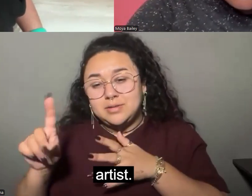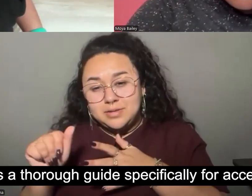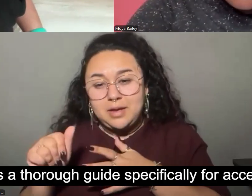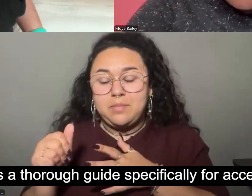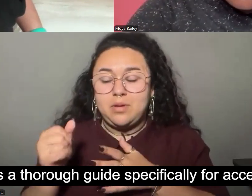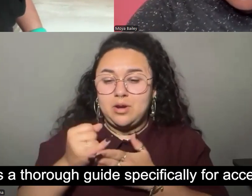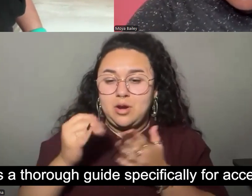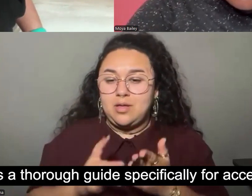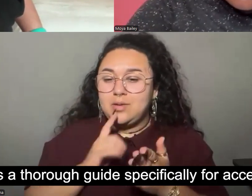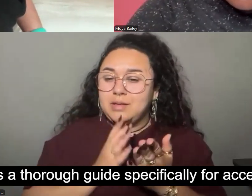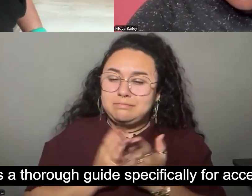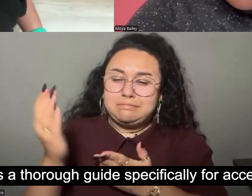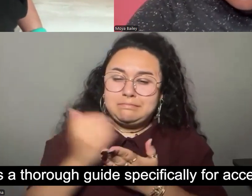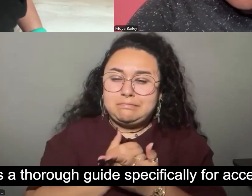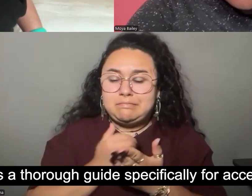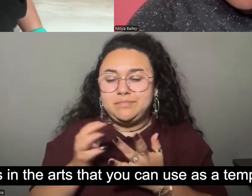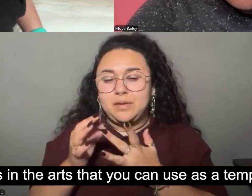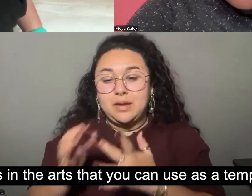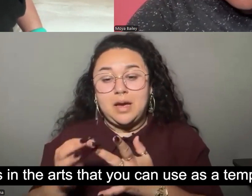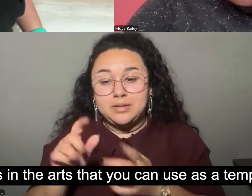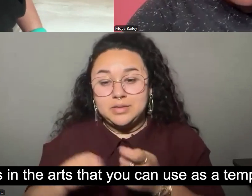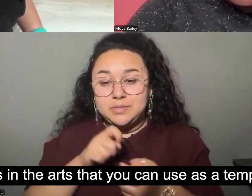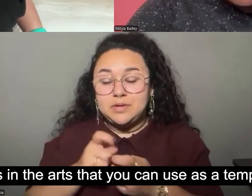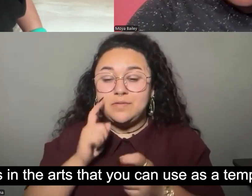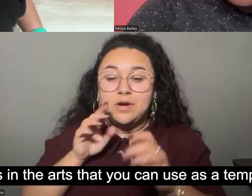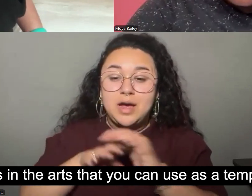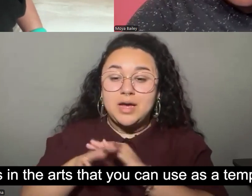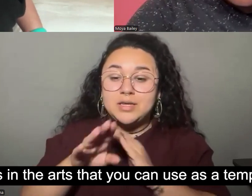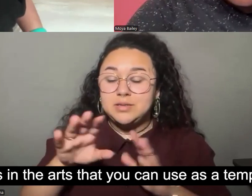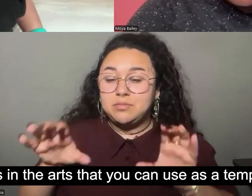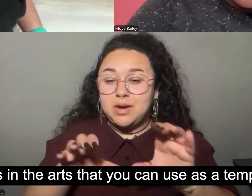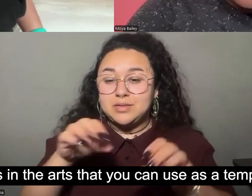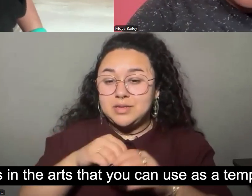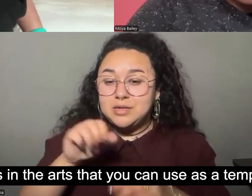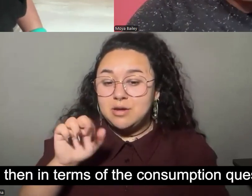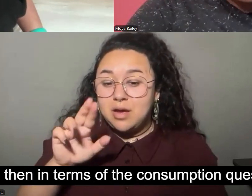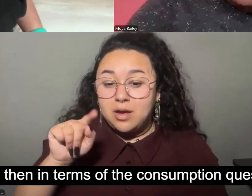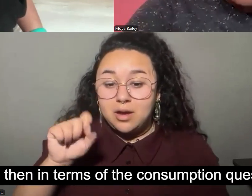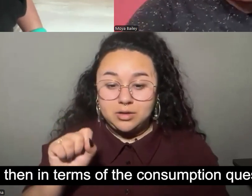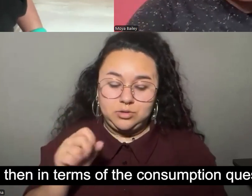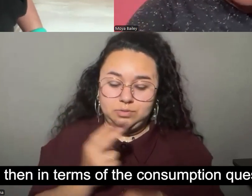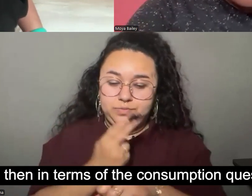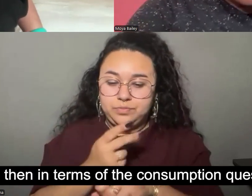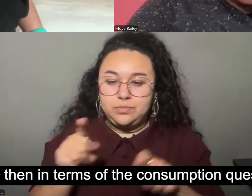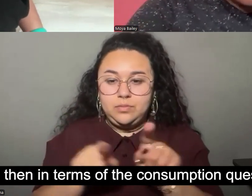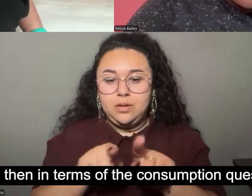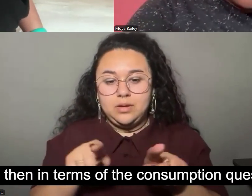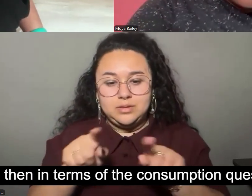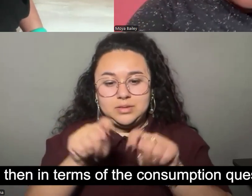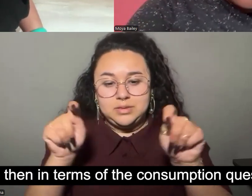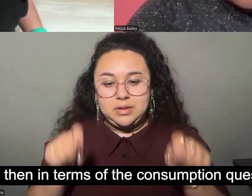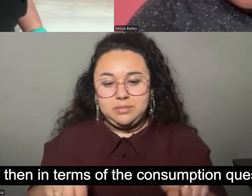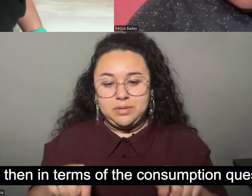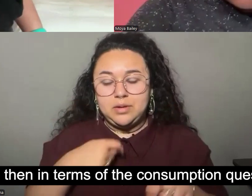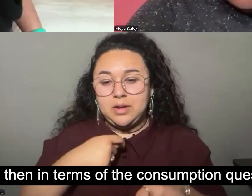one really thorough guide specifically for access practices in the arts that you can use as a template. Um, yeah, and then in terms